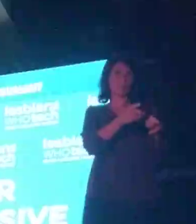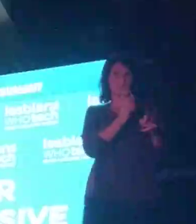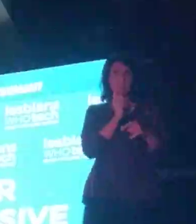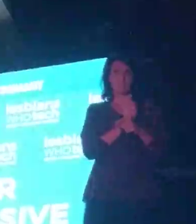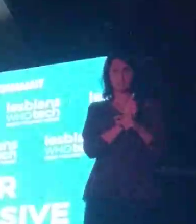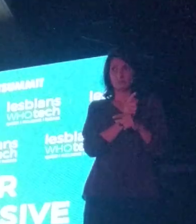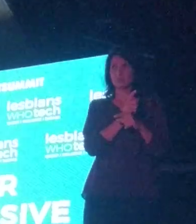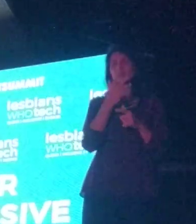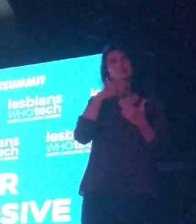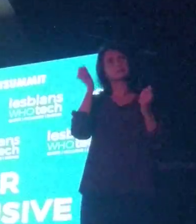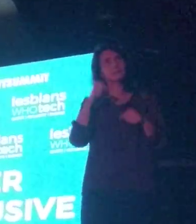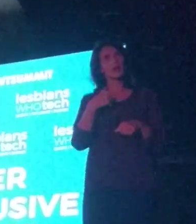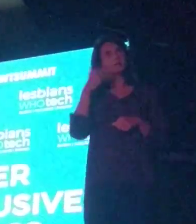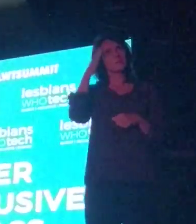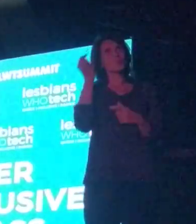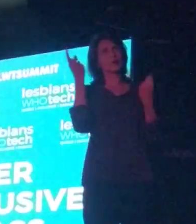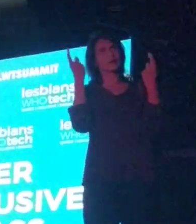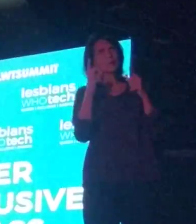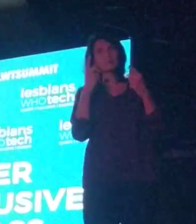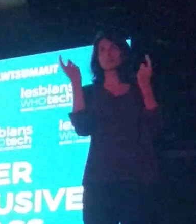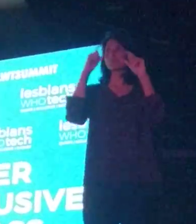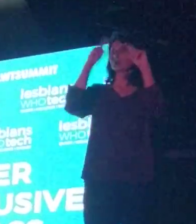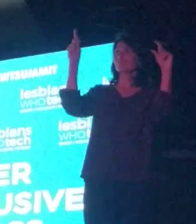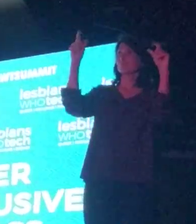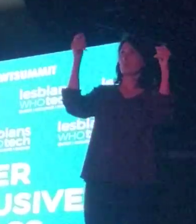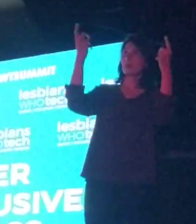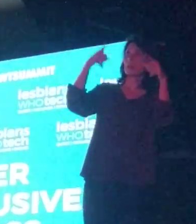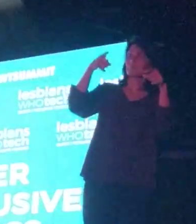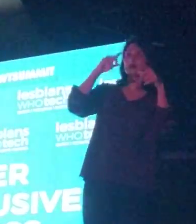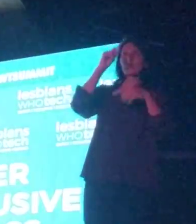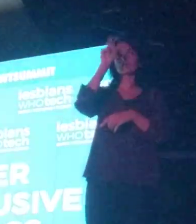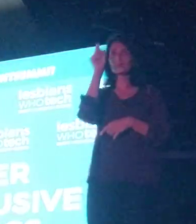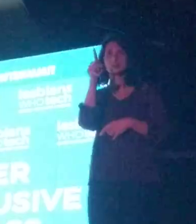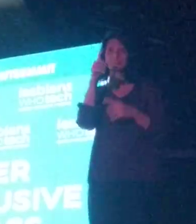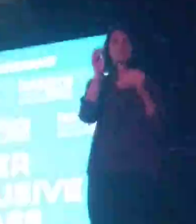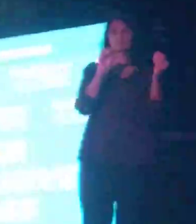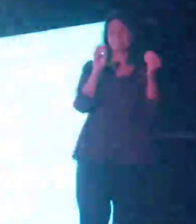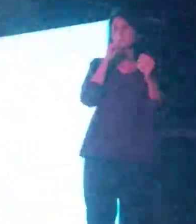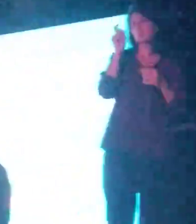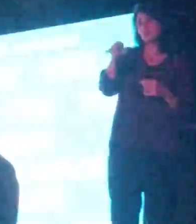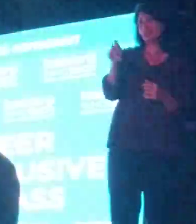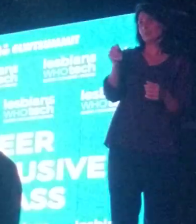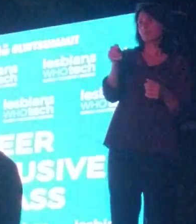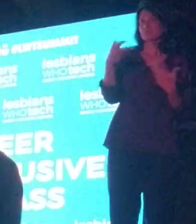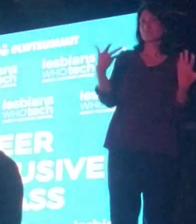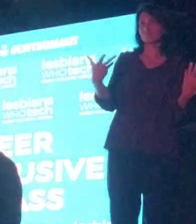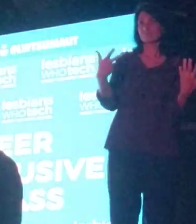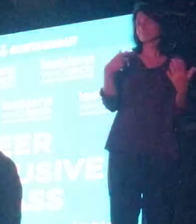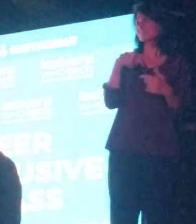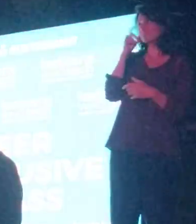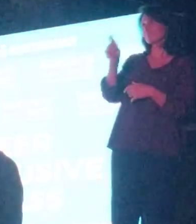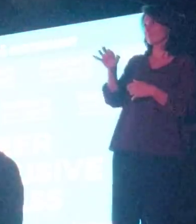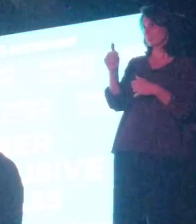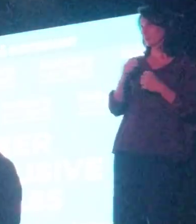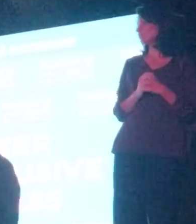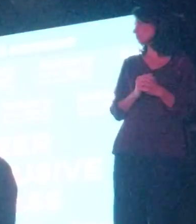know what happened. So yeah, no punctuation, no question mark particularly. I don't think you need it. I don't think you need it. Well, I just want to say, I